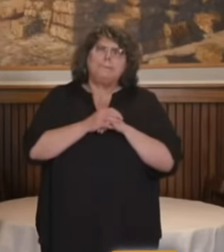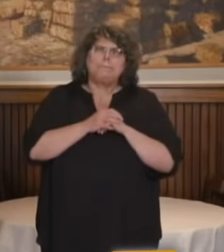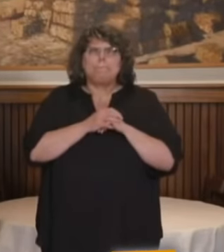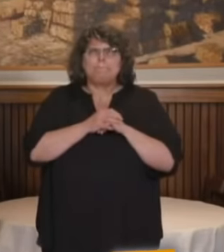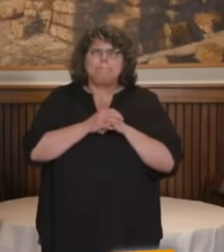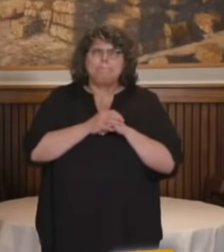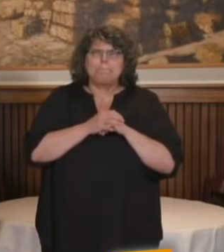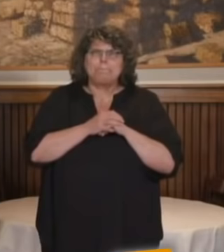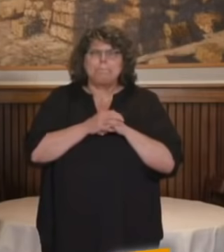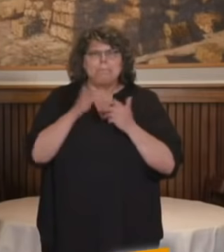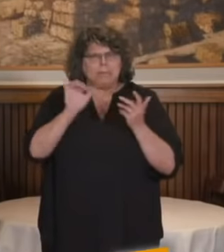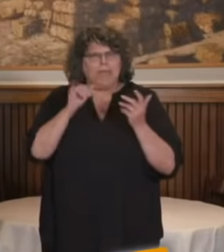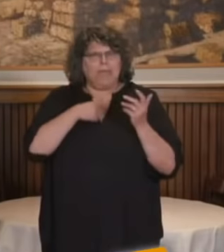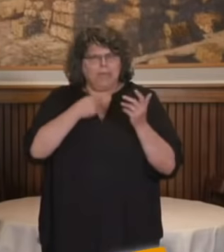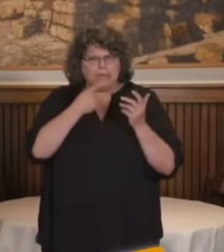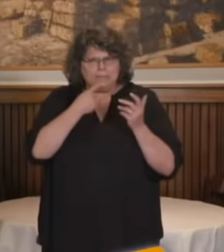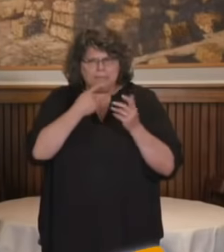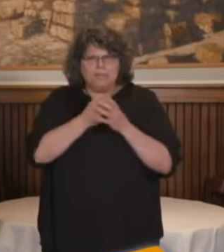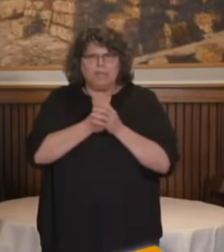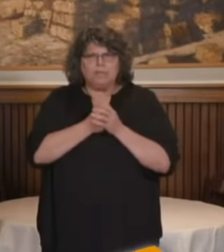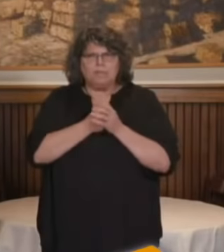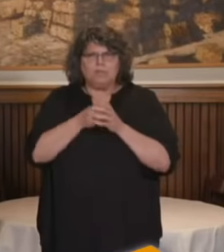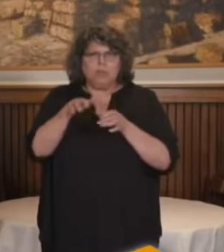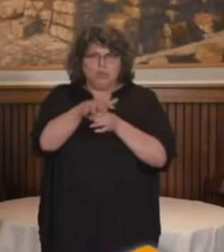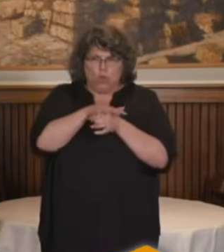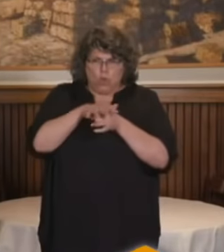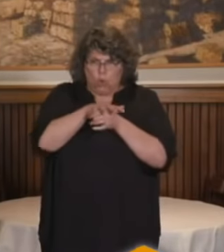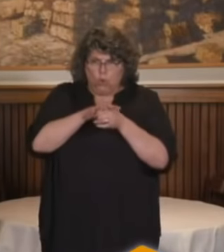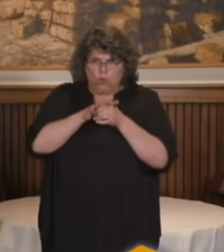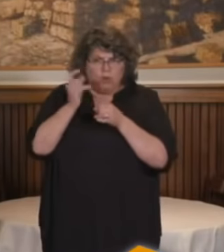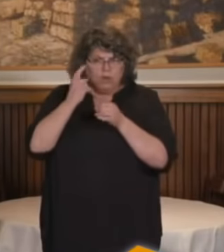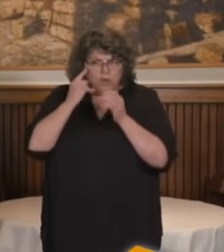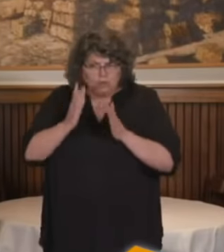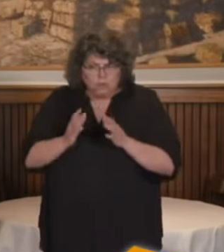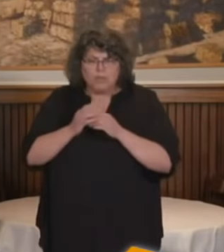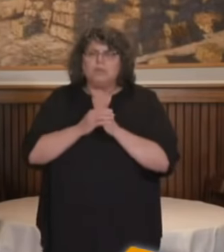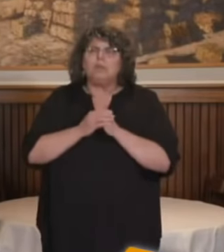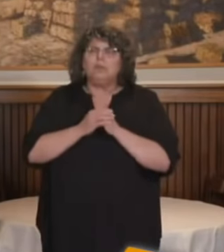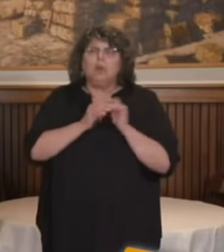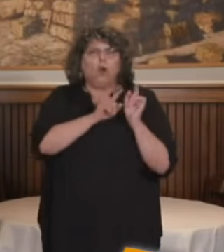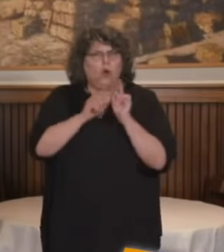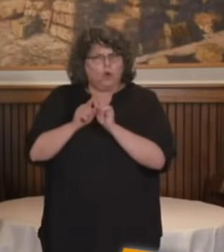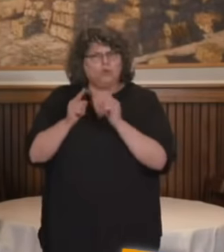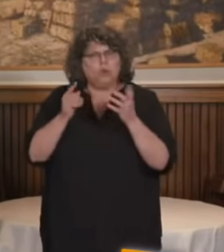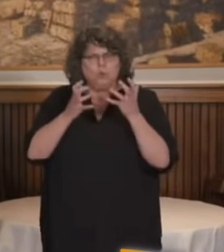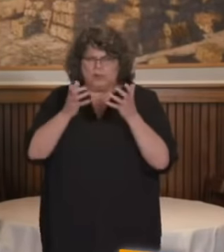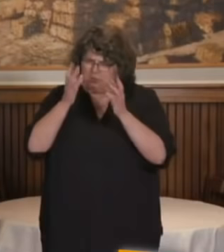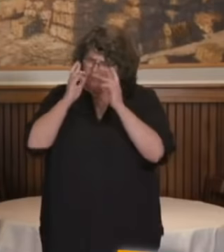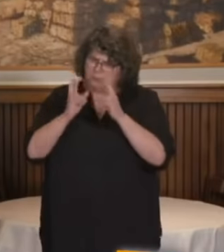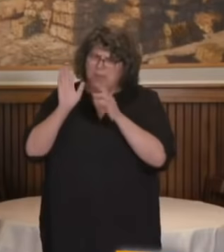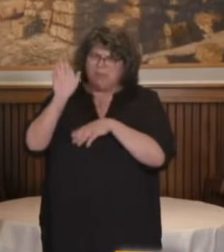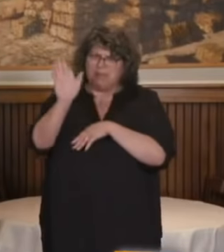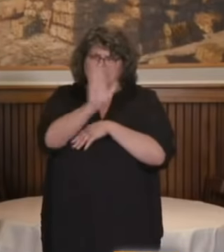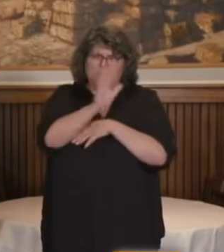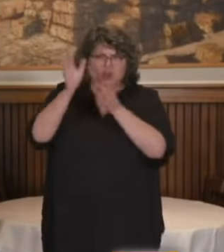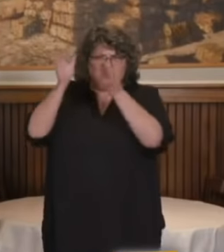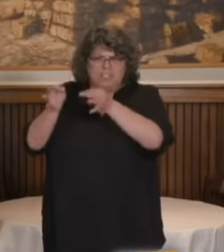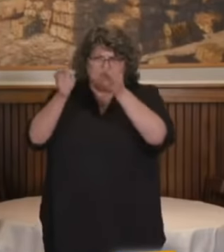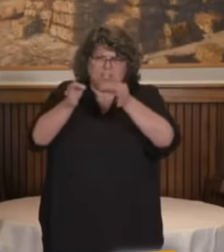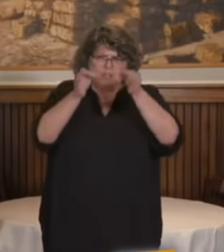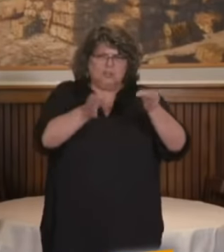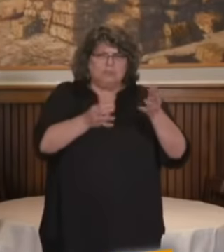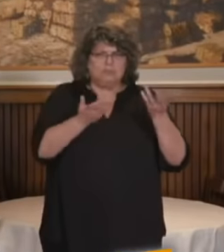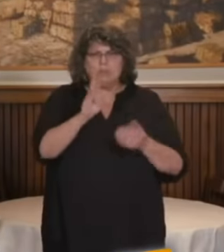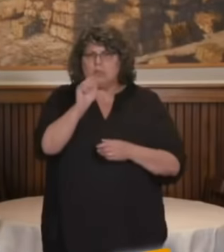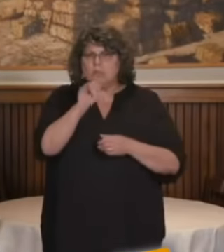I express the localism frame, let me also respect that decision-making at the local level. The